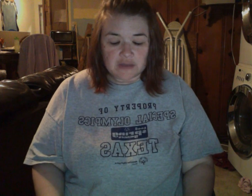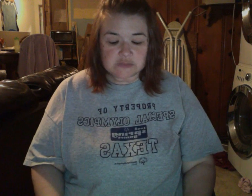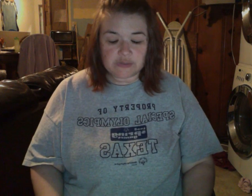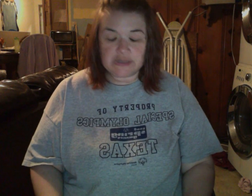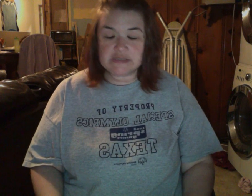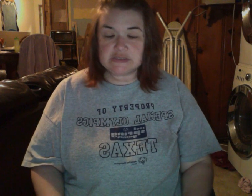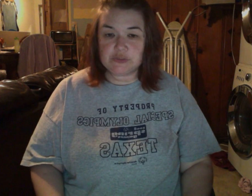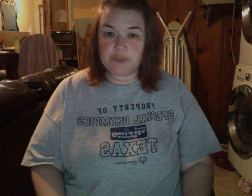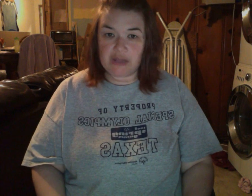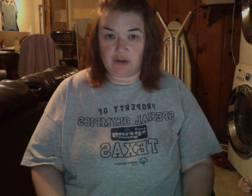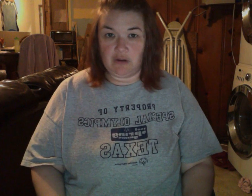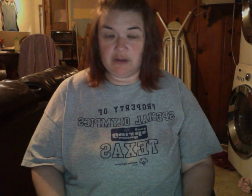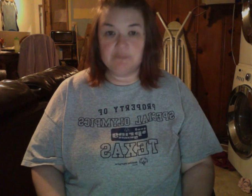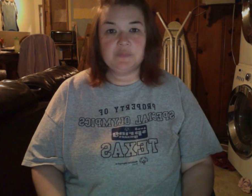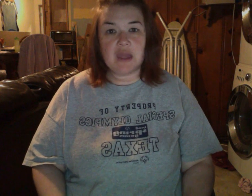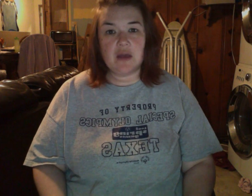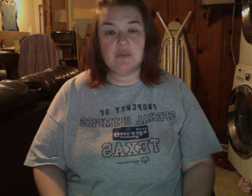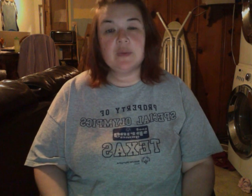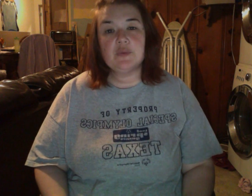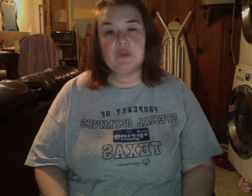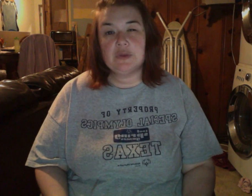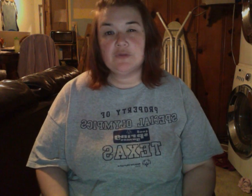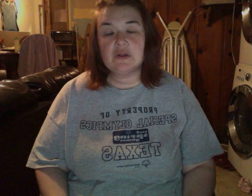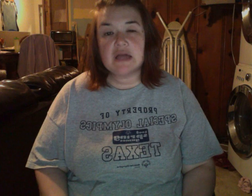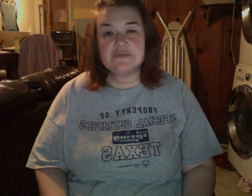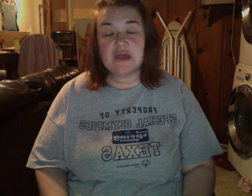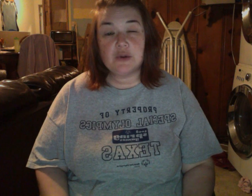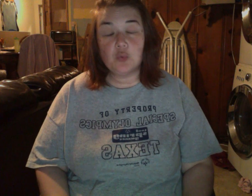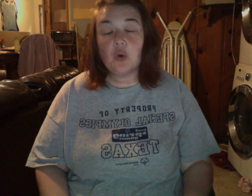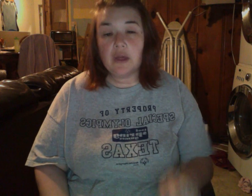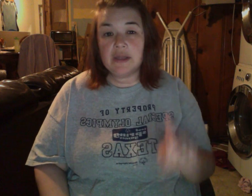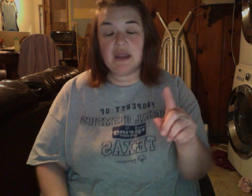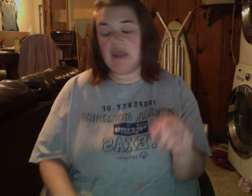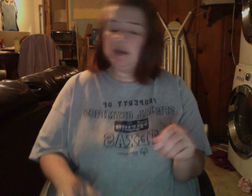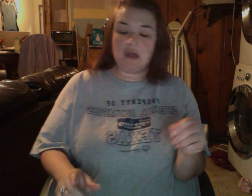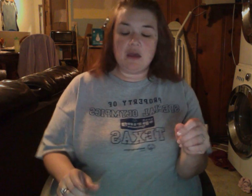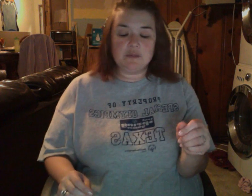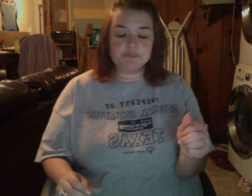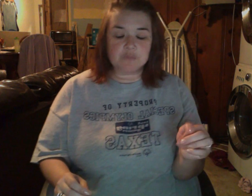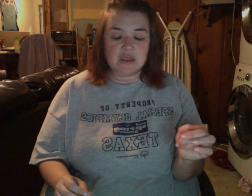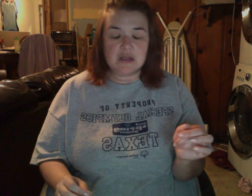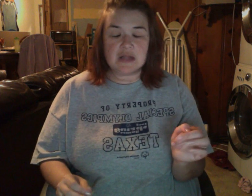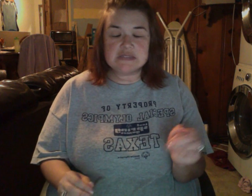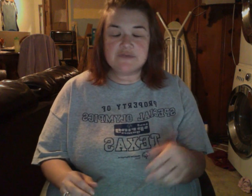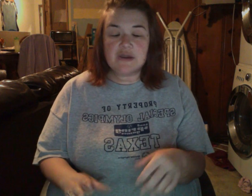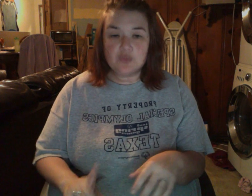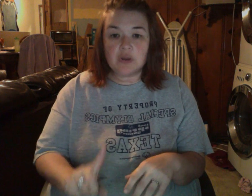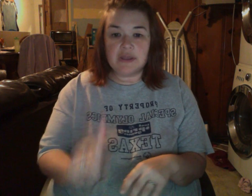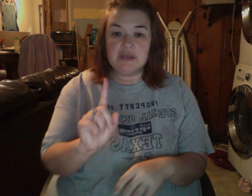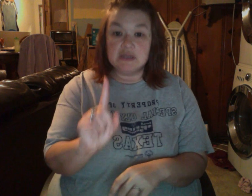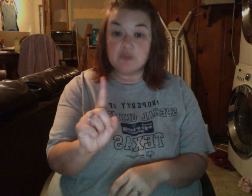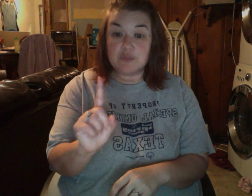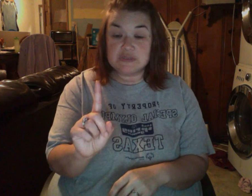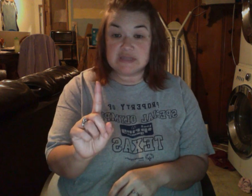next one is to pick on. Now, remember we went over classifier 1, and classifier 1 can represent